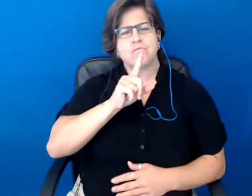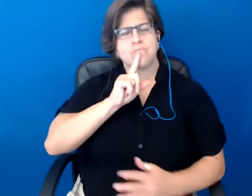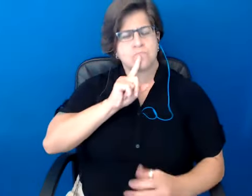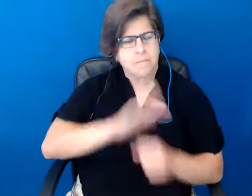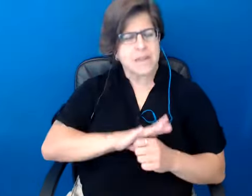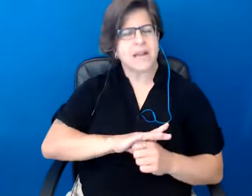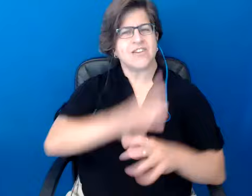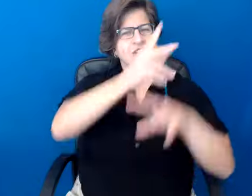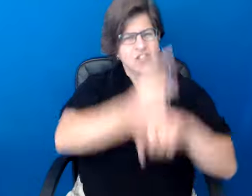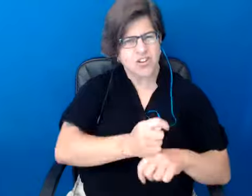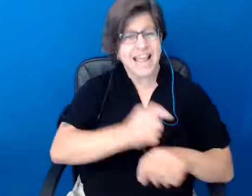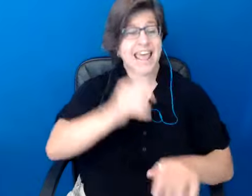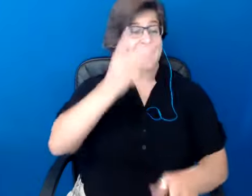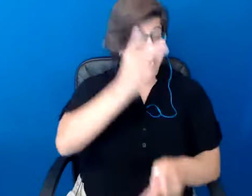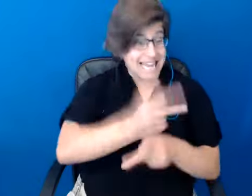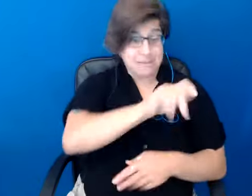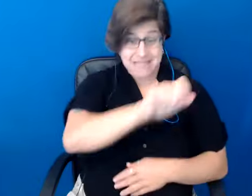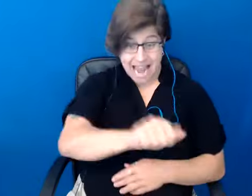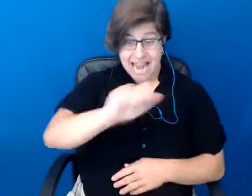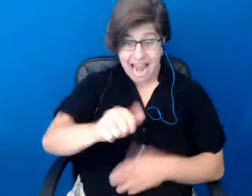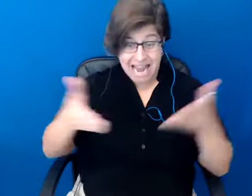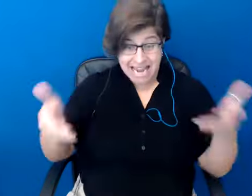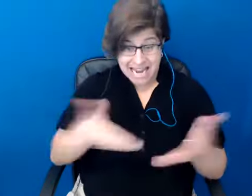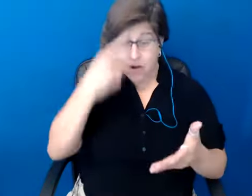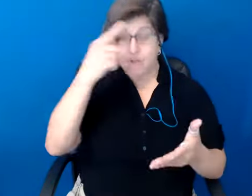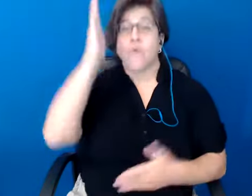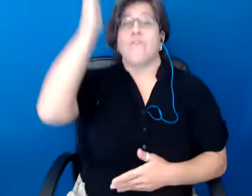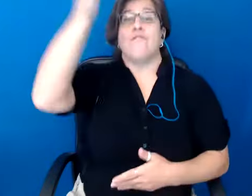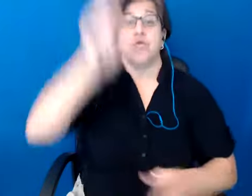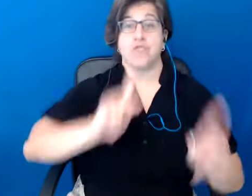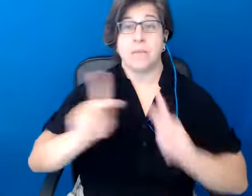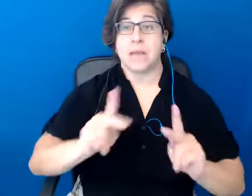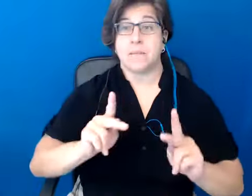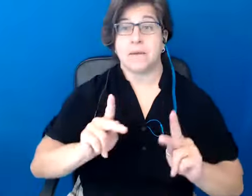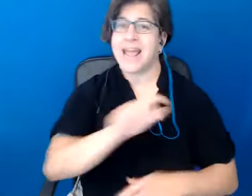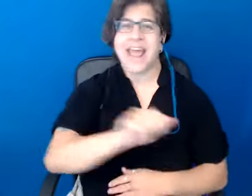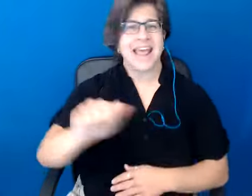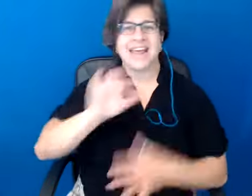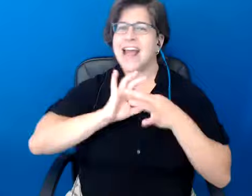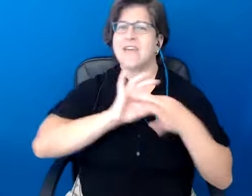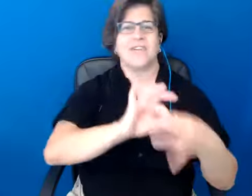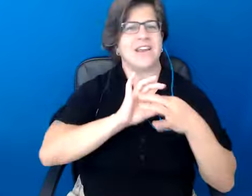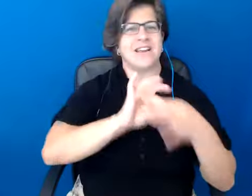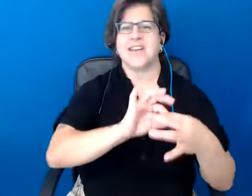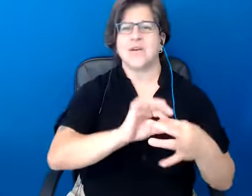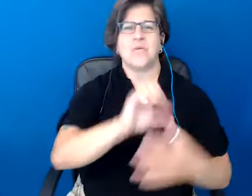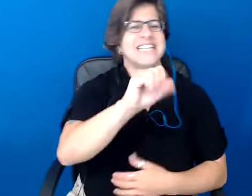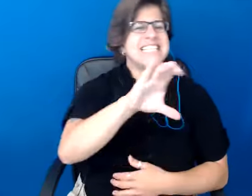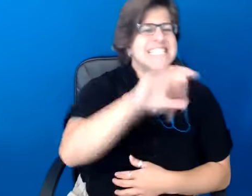true to myself, be true to these traditions that keeps AA here for those that are still to come. AA